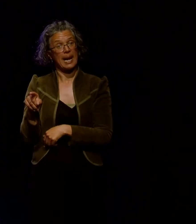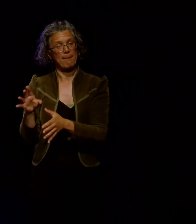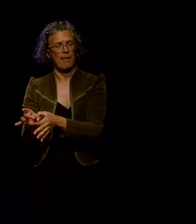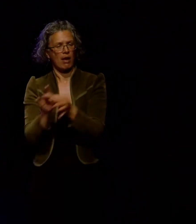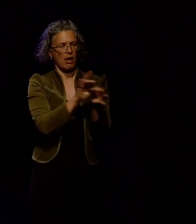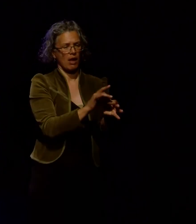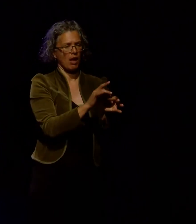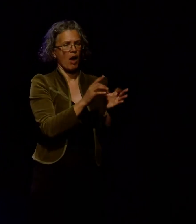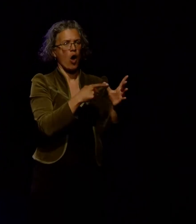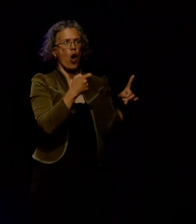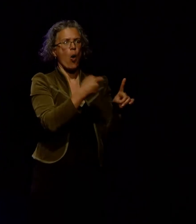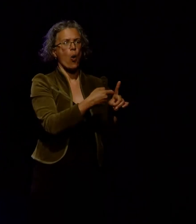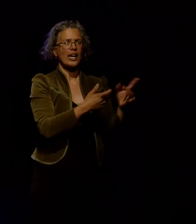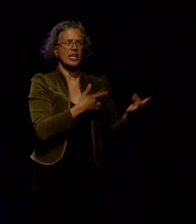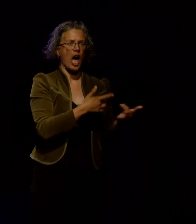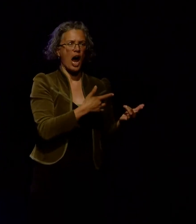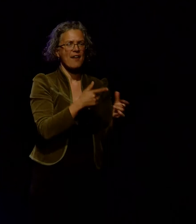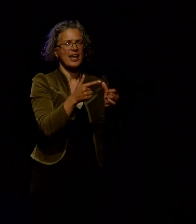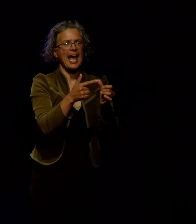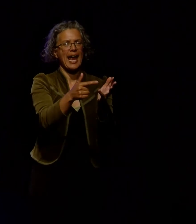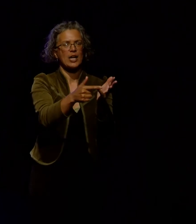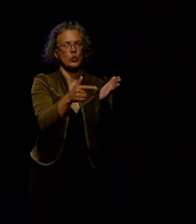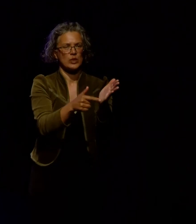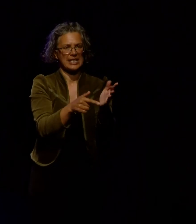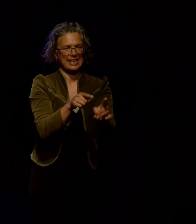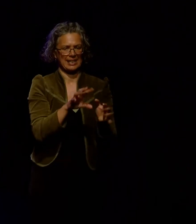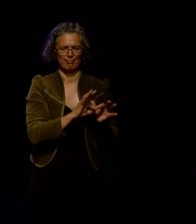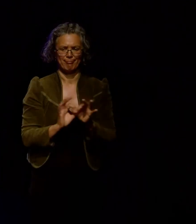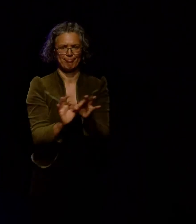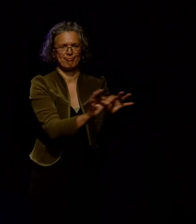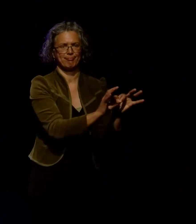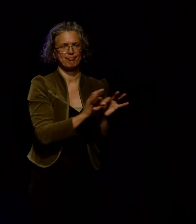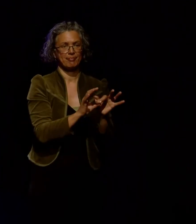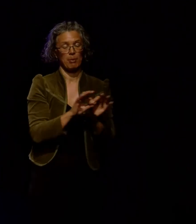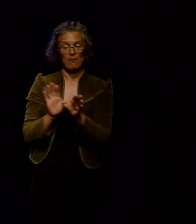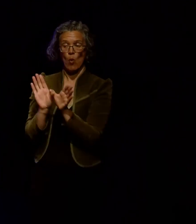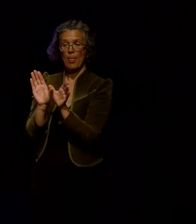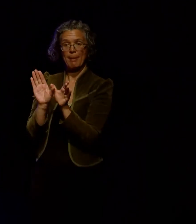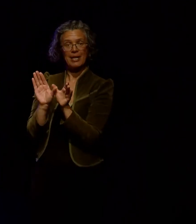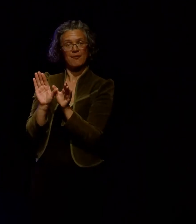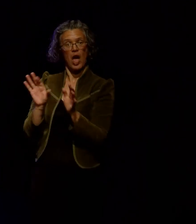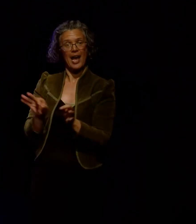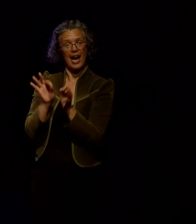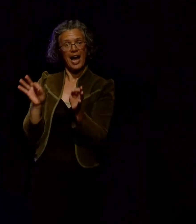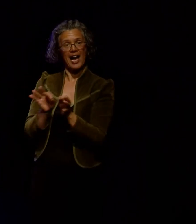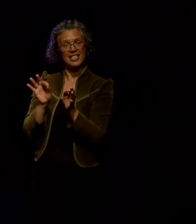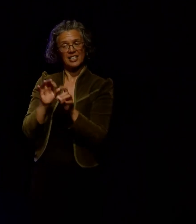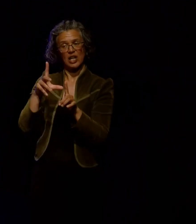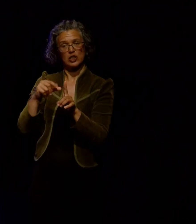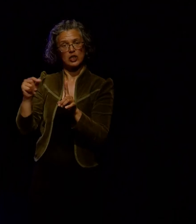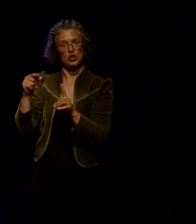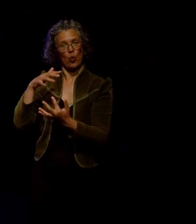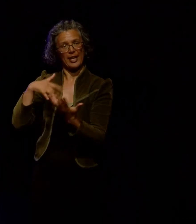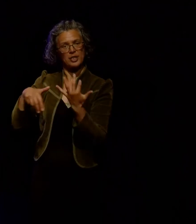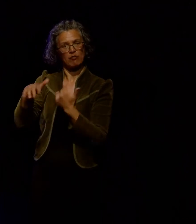and AUT, Auckland's University of Technology, in repurposing the Butterfly Garden digital interactive from last